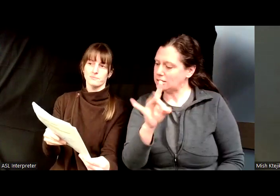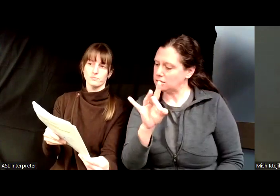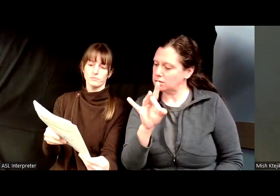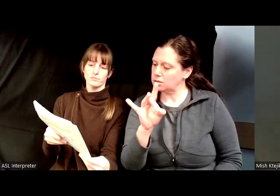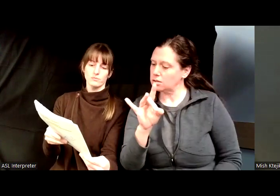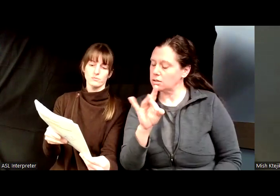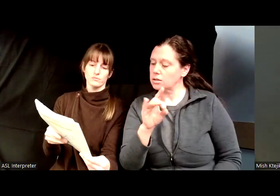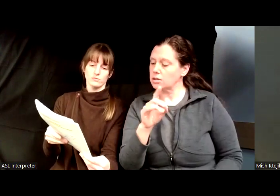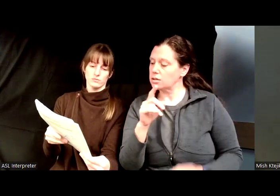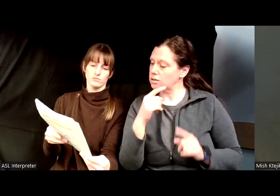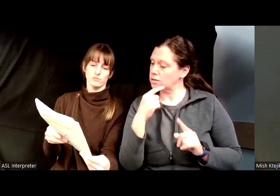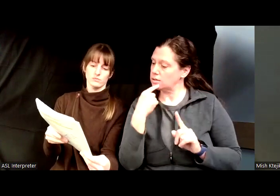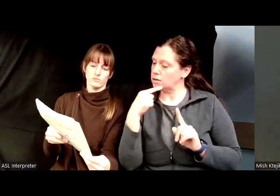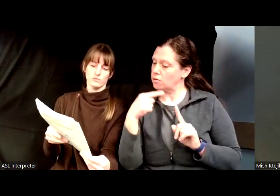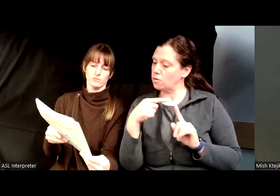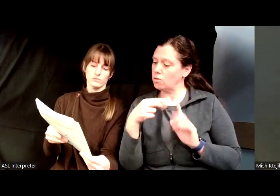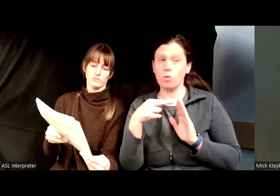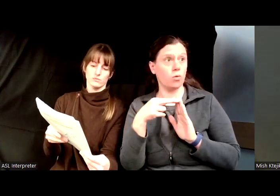It's line 18.